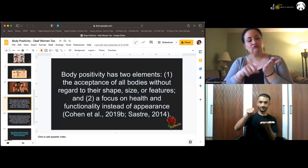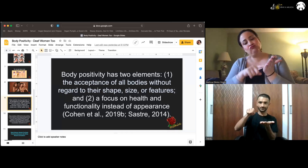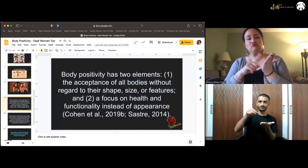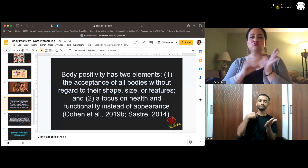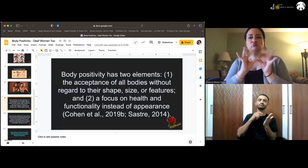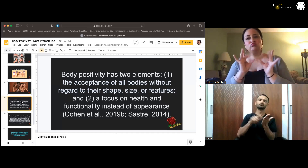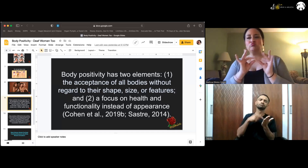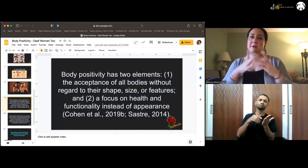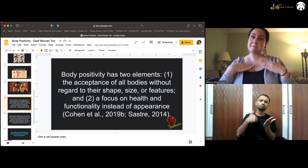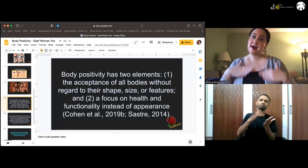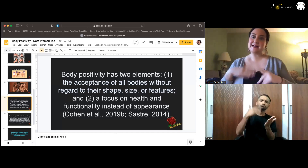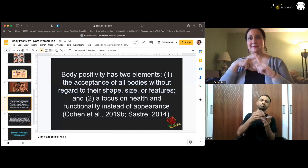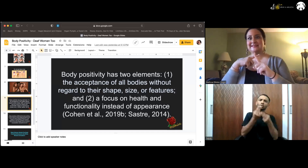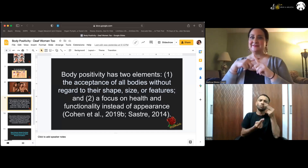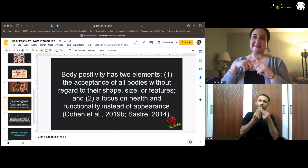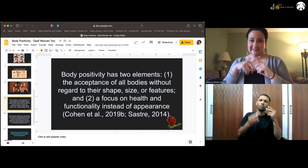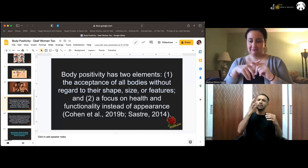On Instagram,